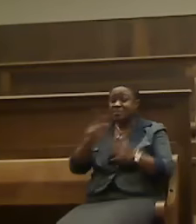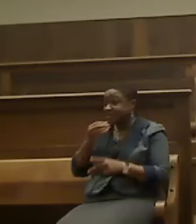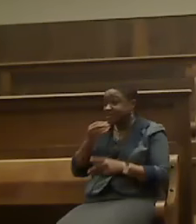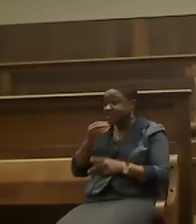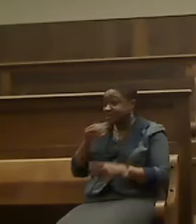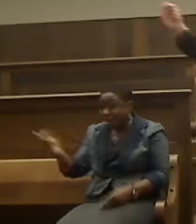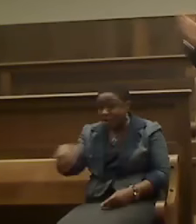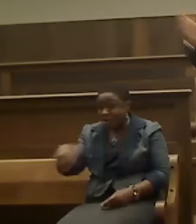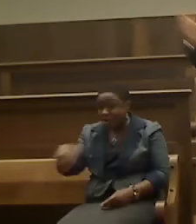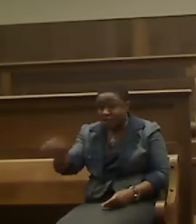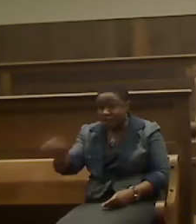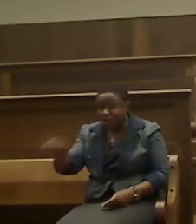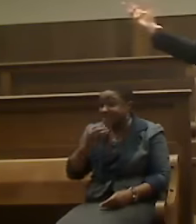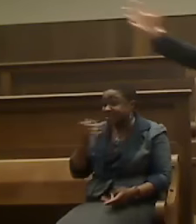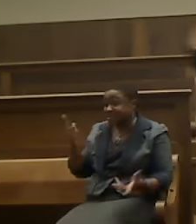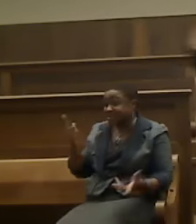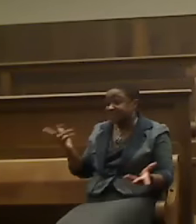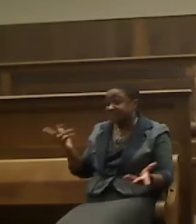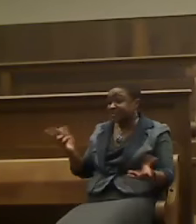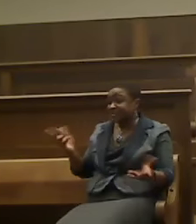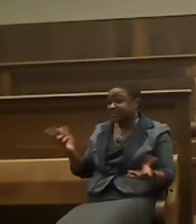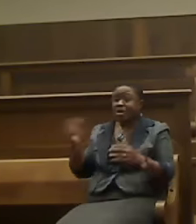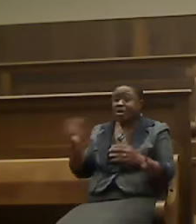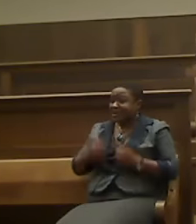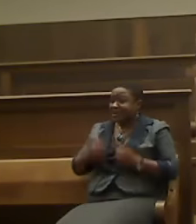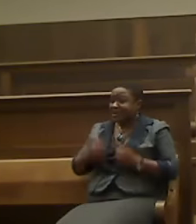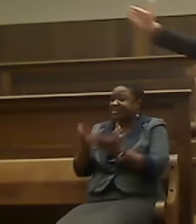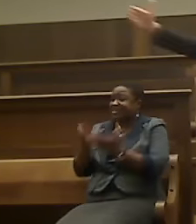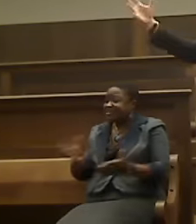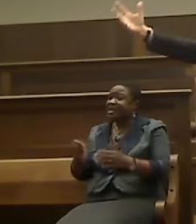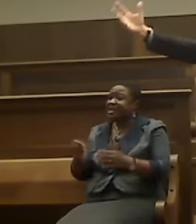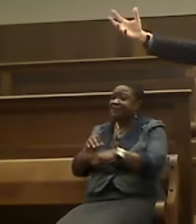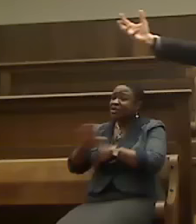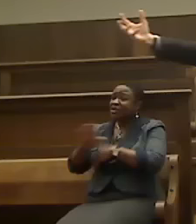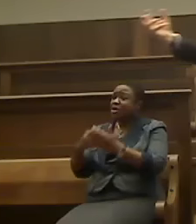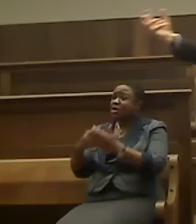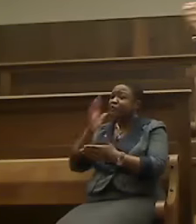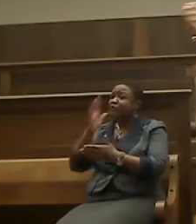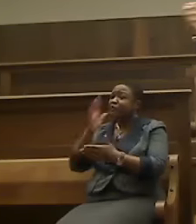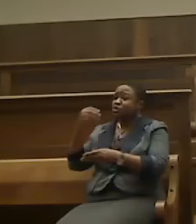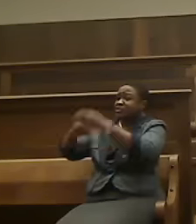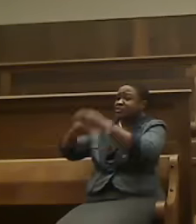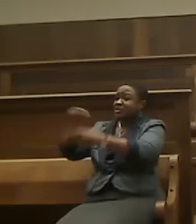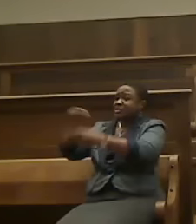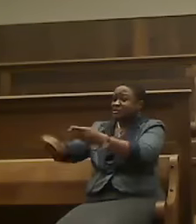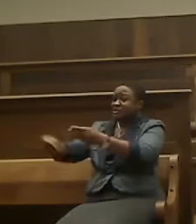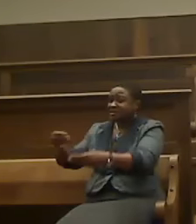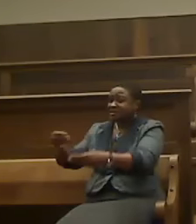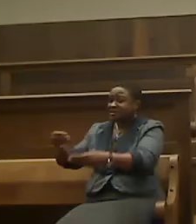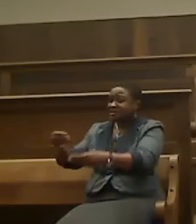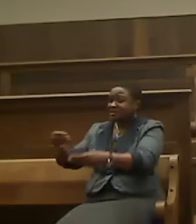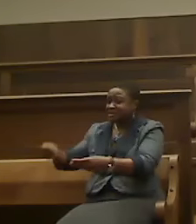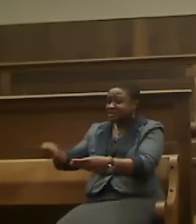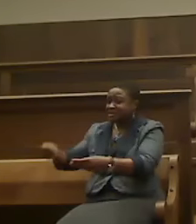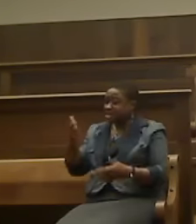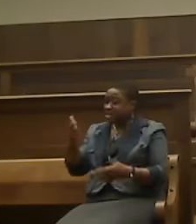all living beings because they're released outdoors, and it affects all future generations because it is unrecallable from the gene pool.